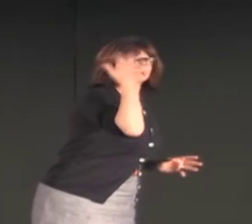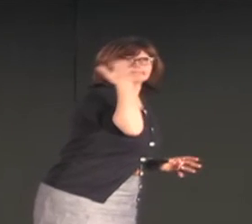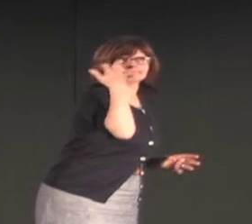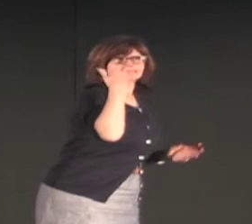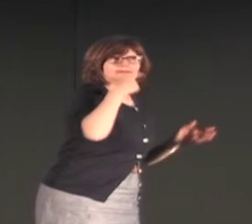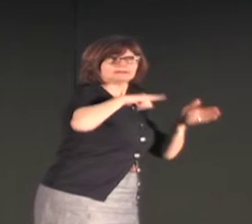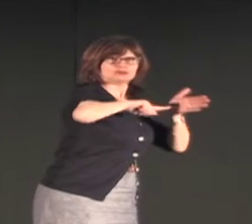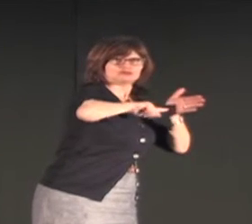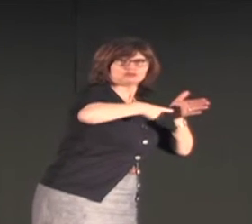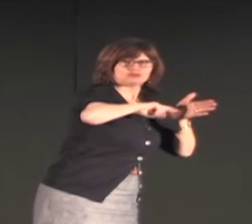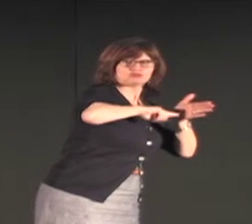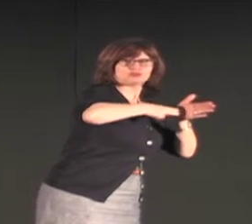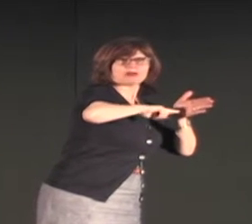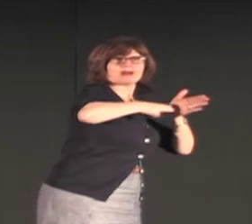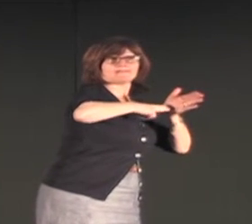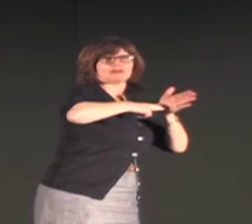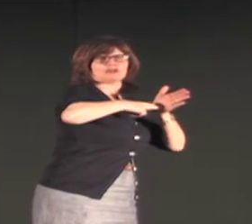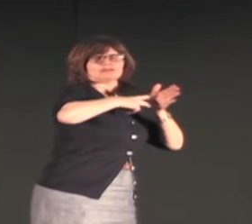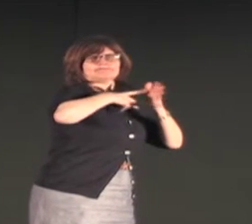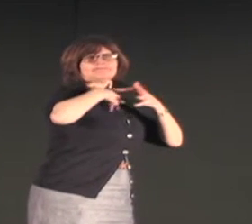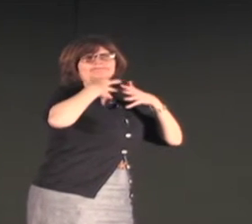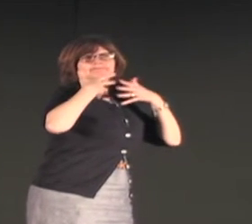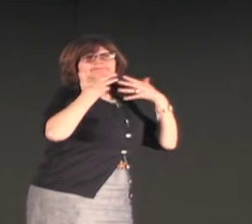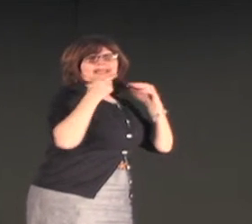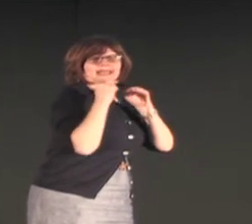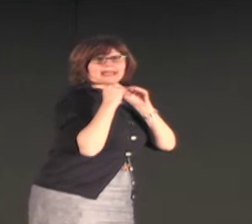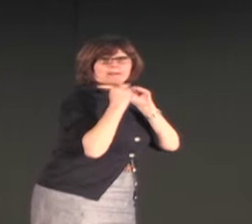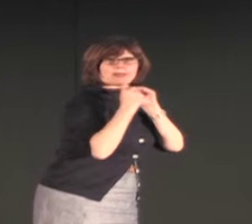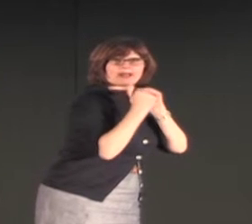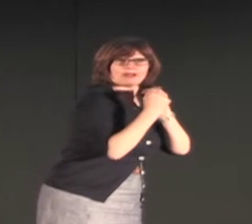but what is the cause for the preference for either